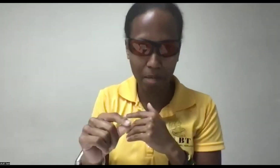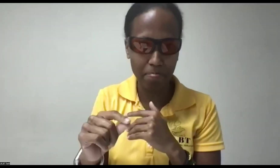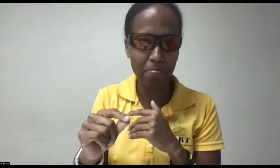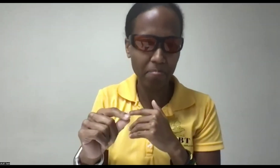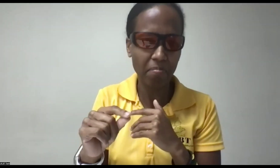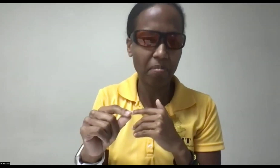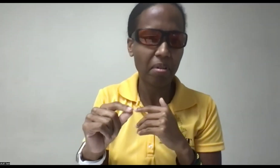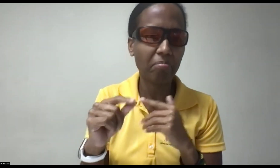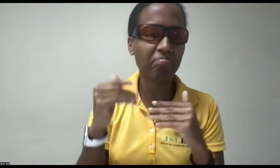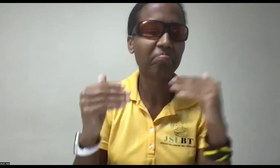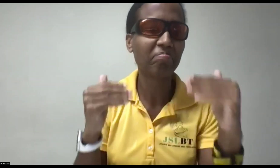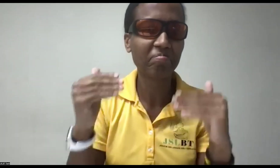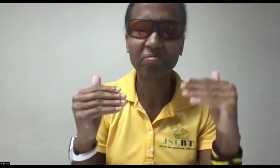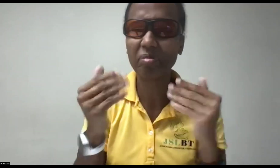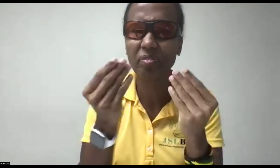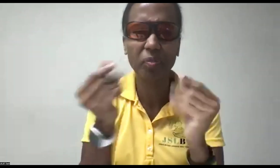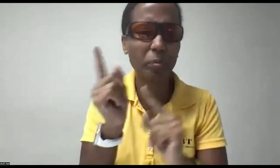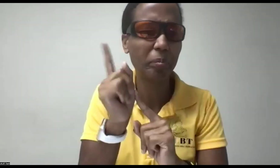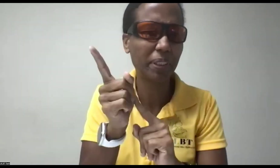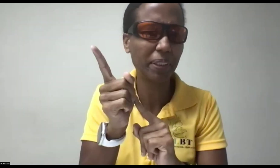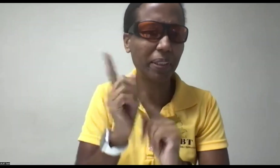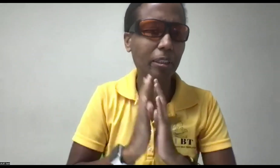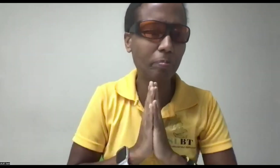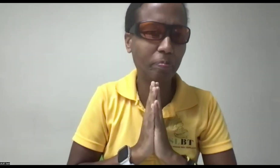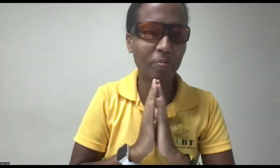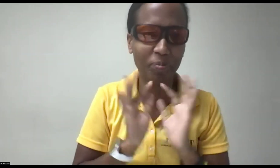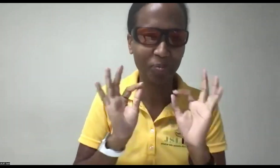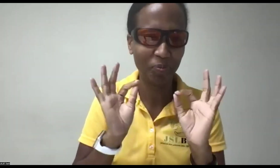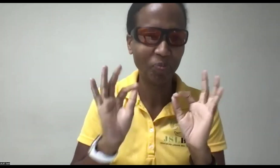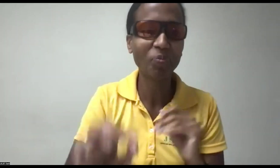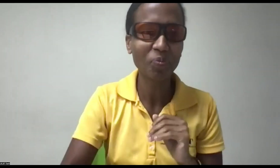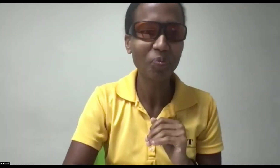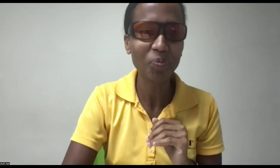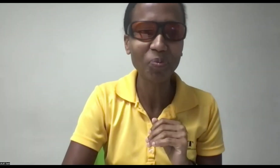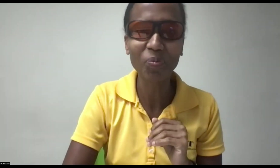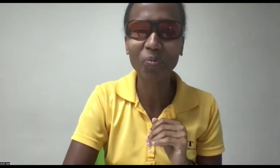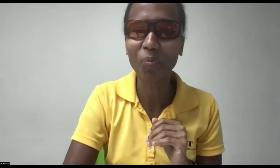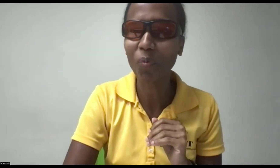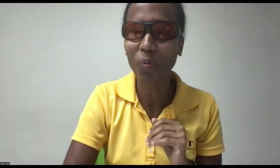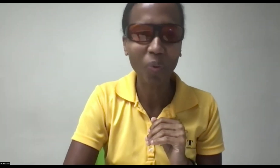to wait a bit until the next interpreter arrives. So we're just going to give them a few minutes. Okay,